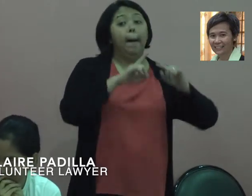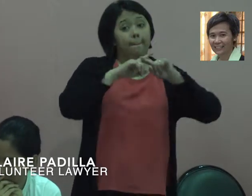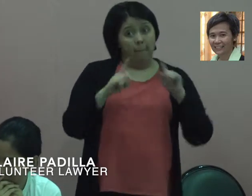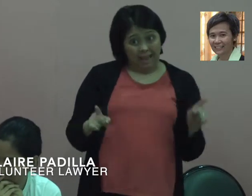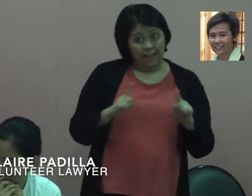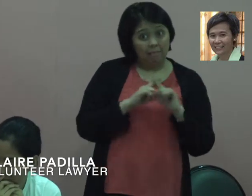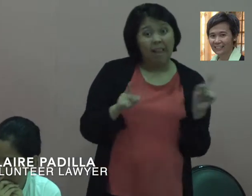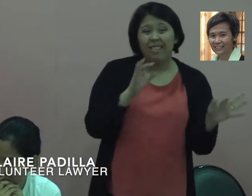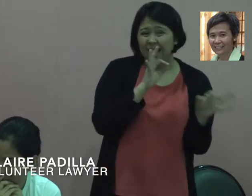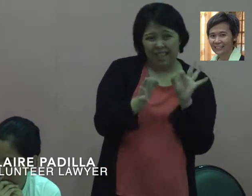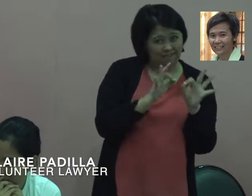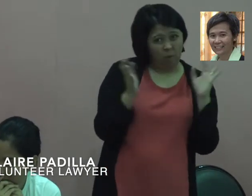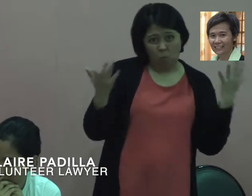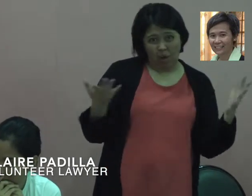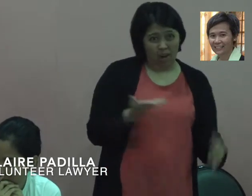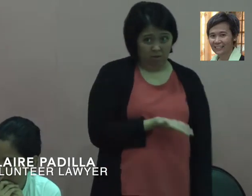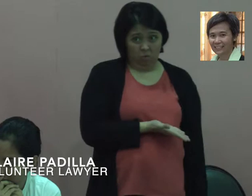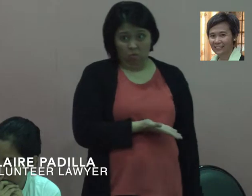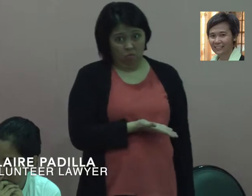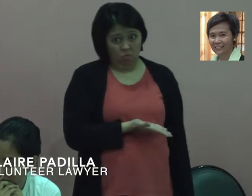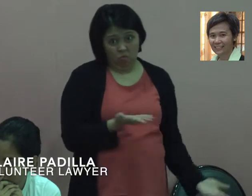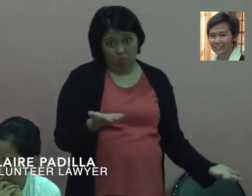sakaling wala doon,